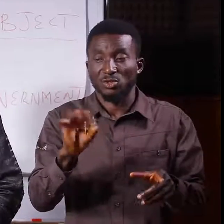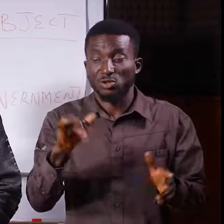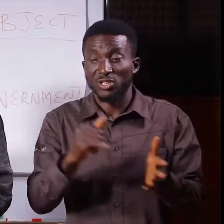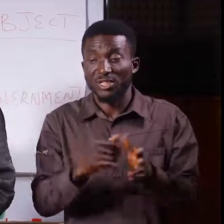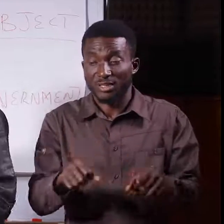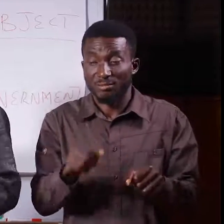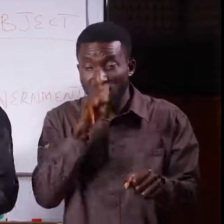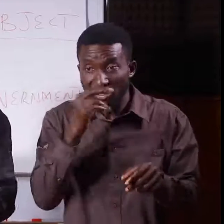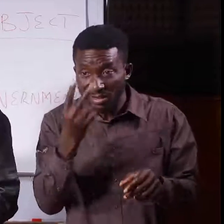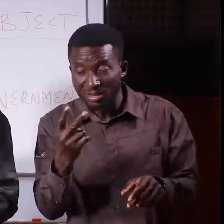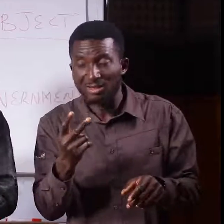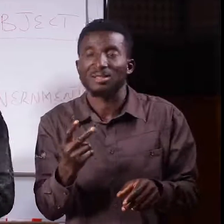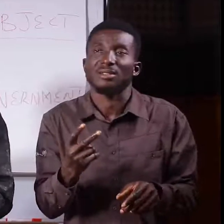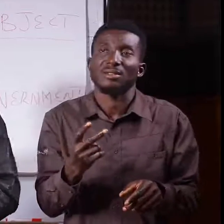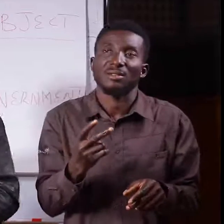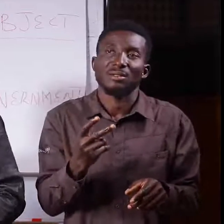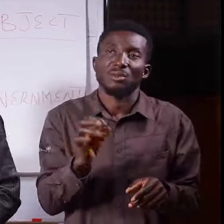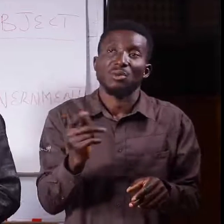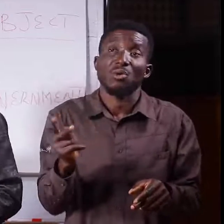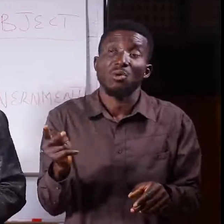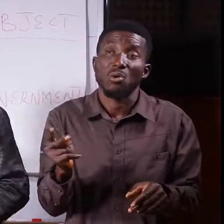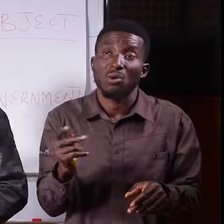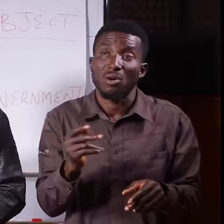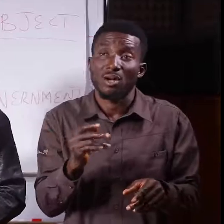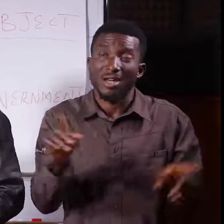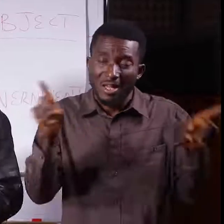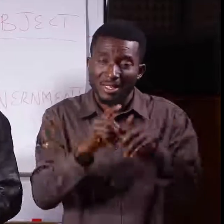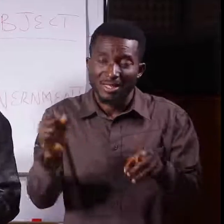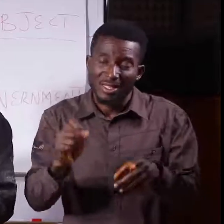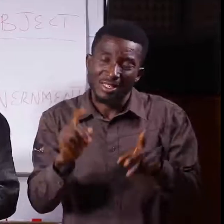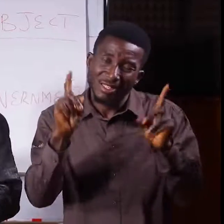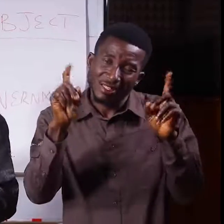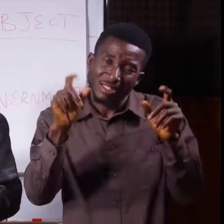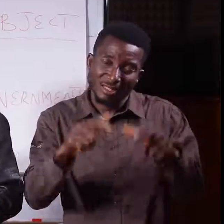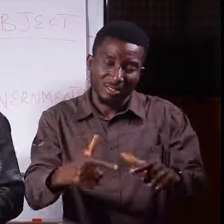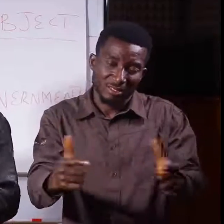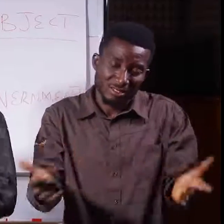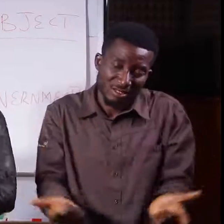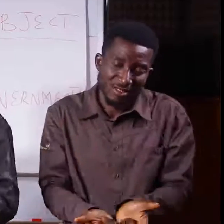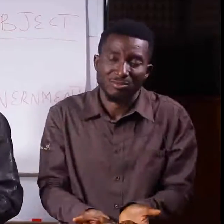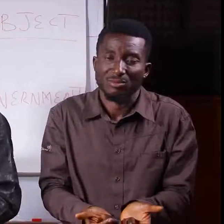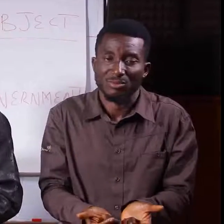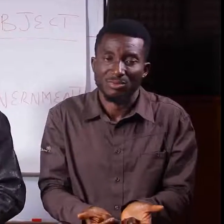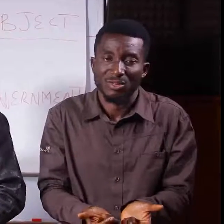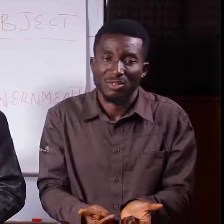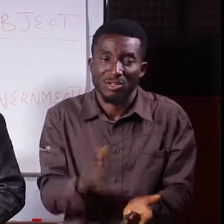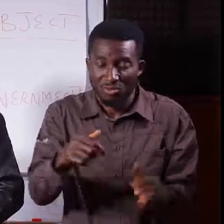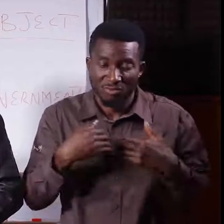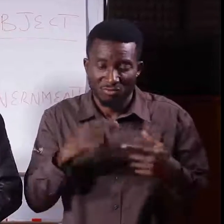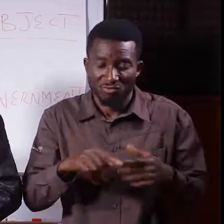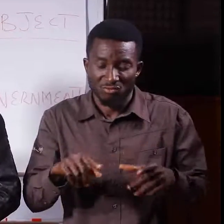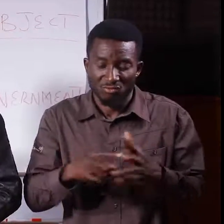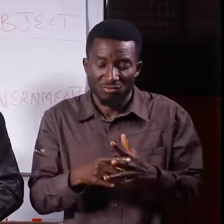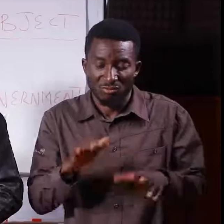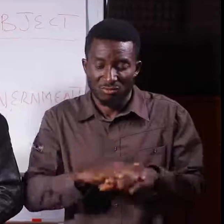be defined, or it can be seen in other ways, or in a layman language, as a testing ground. Because if you want to start to pick up, you go and start at your